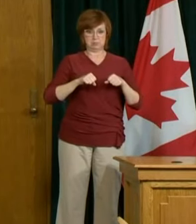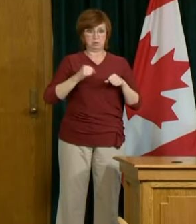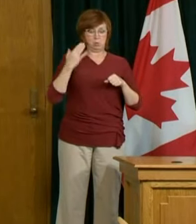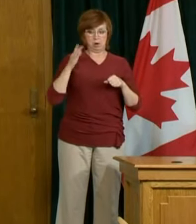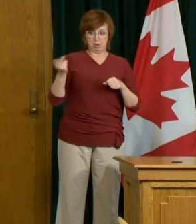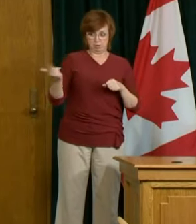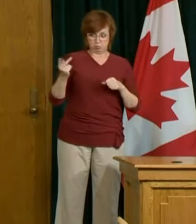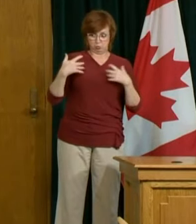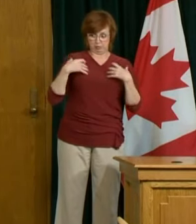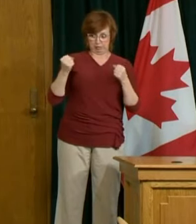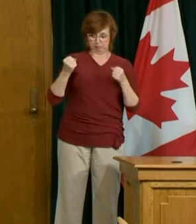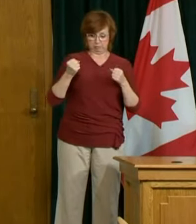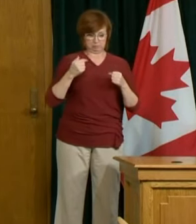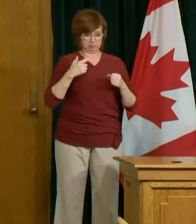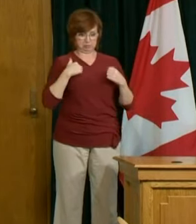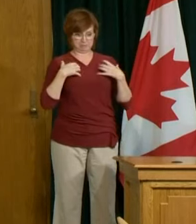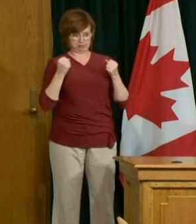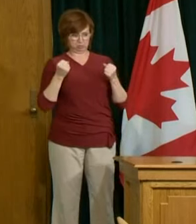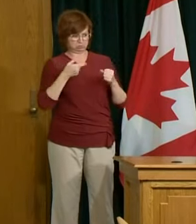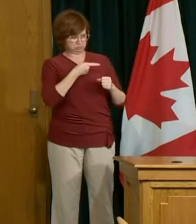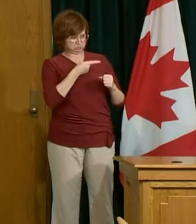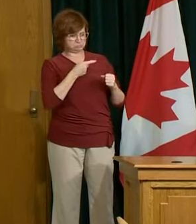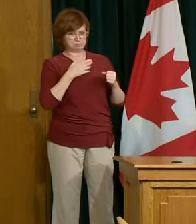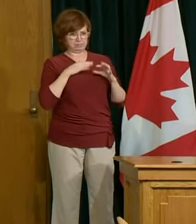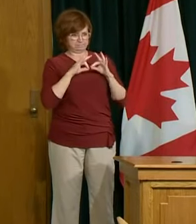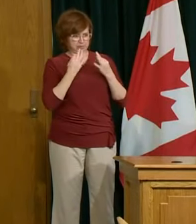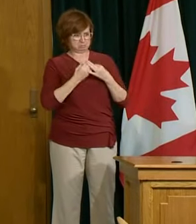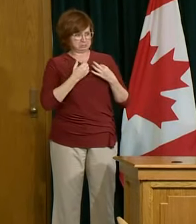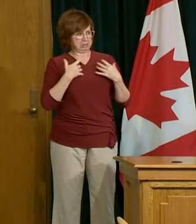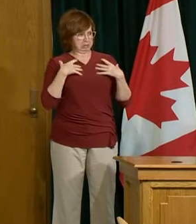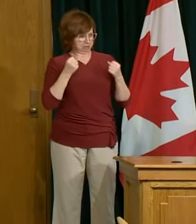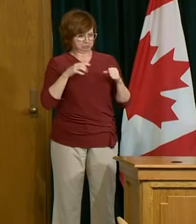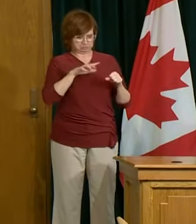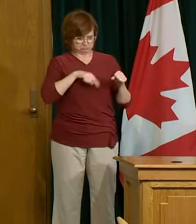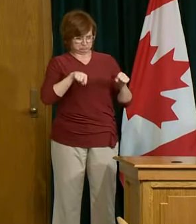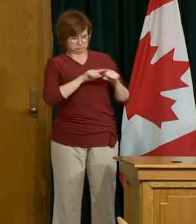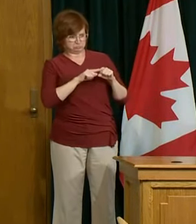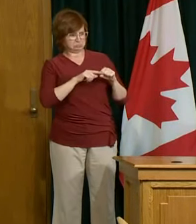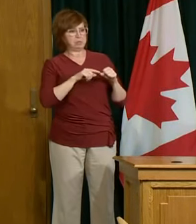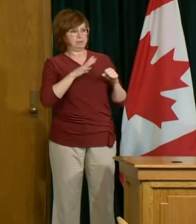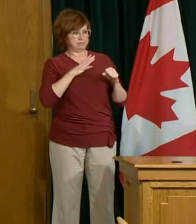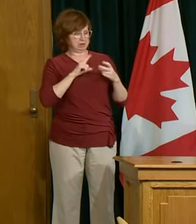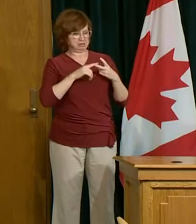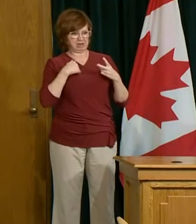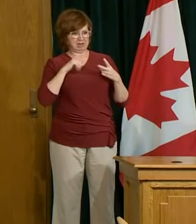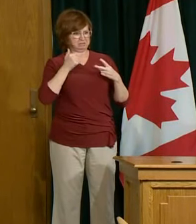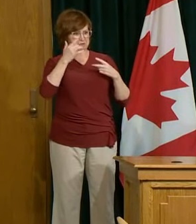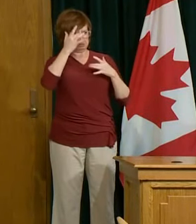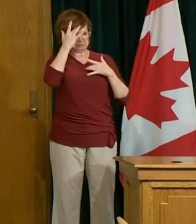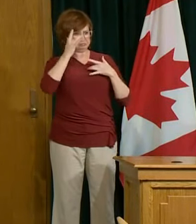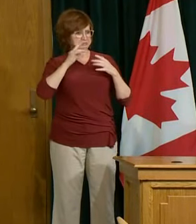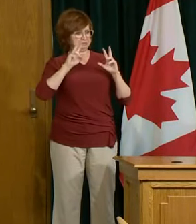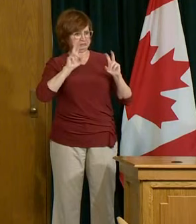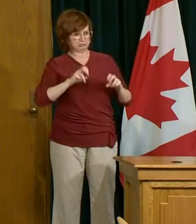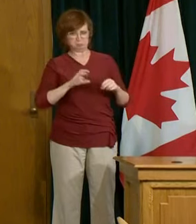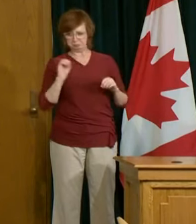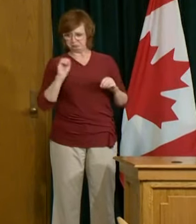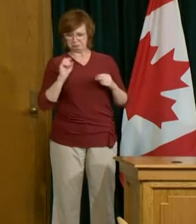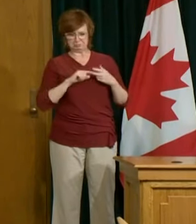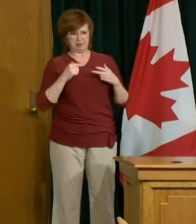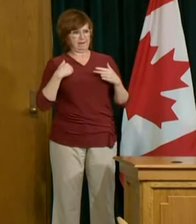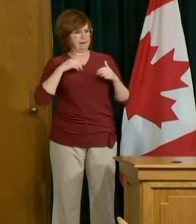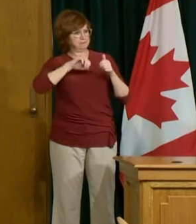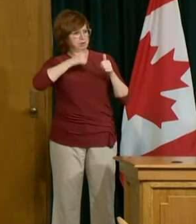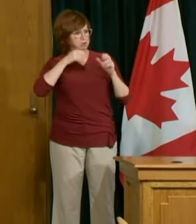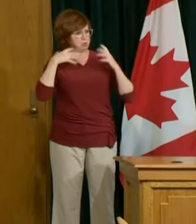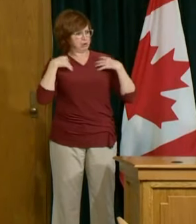sometimes share a meal at a table where we're not maintaining the 2-meter distance. But if they are within our 2 or 3 households, with someone is older or